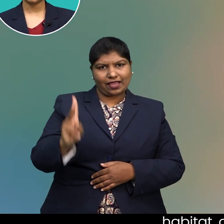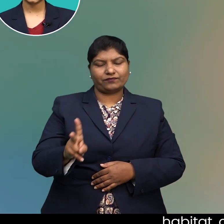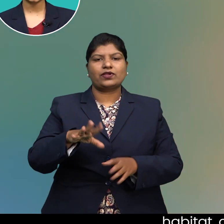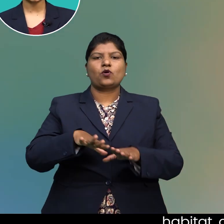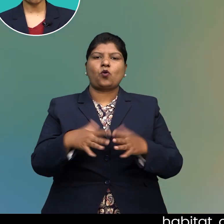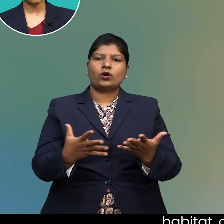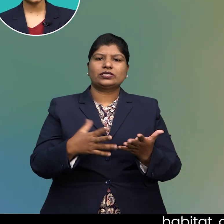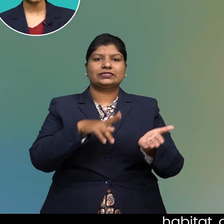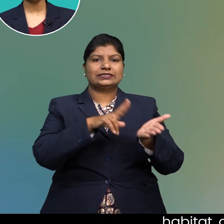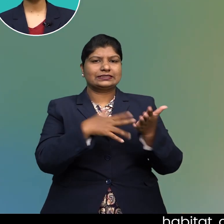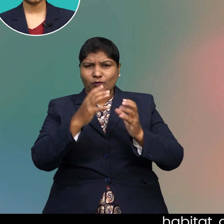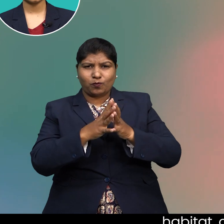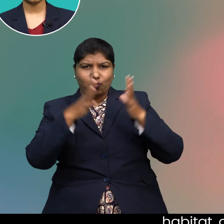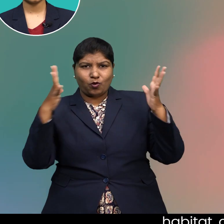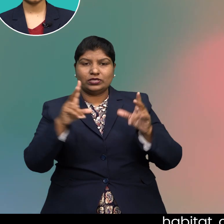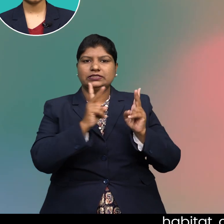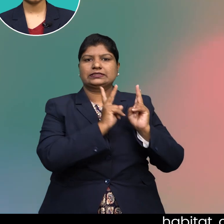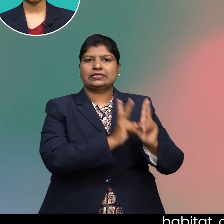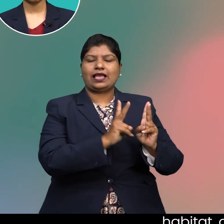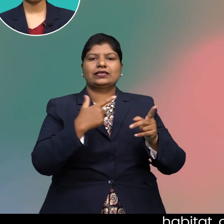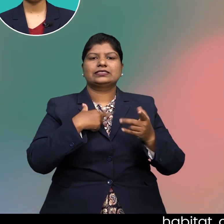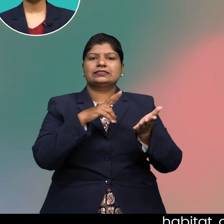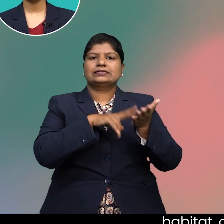Before that, learn some keywords.